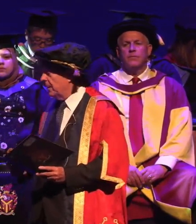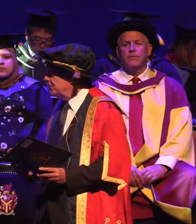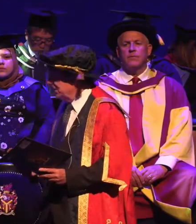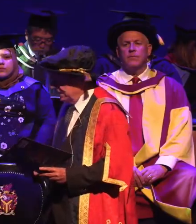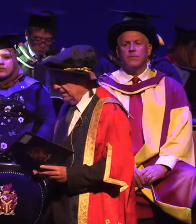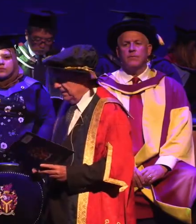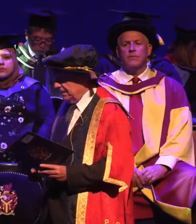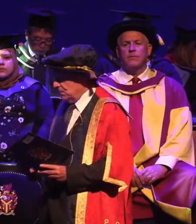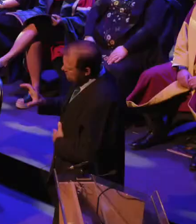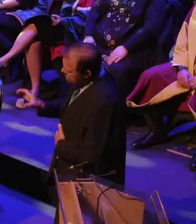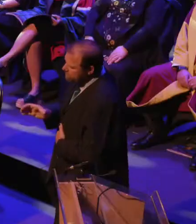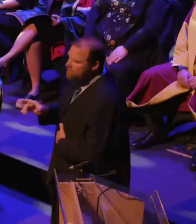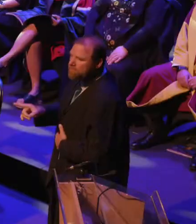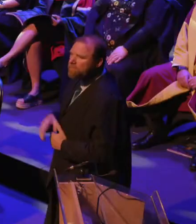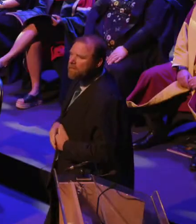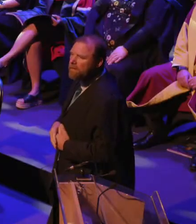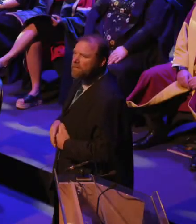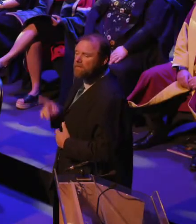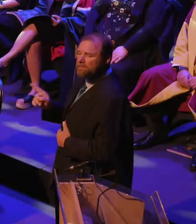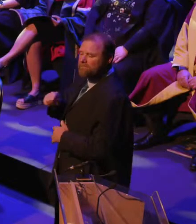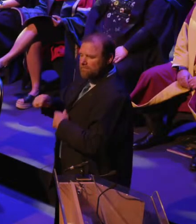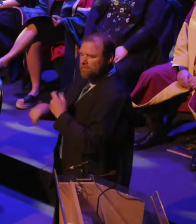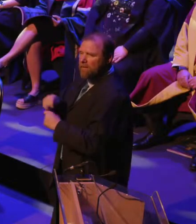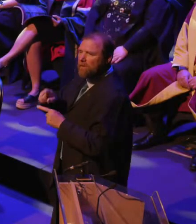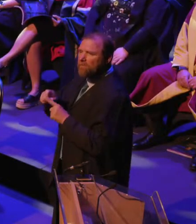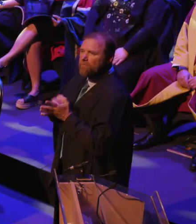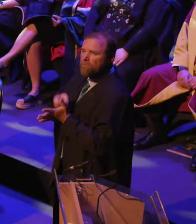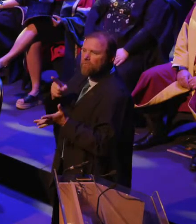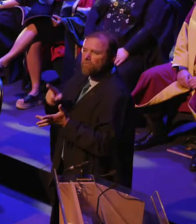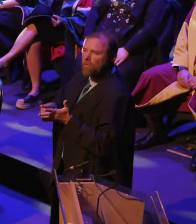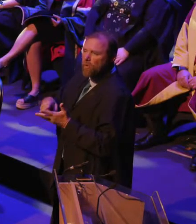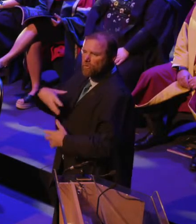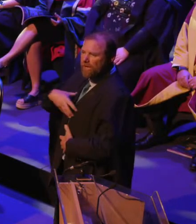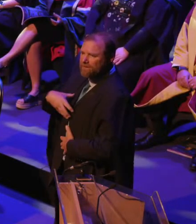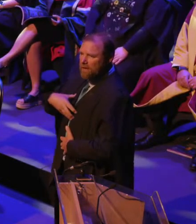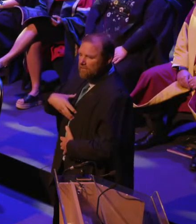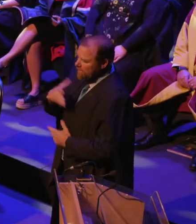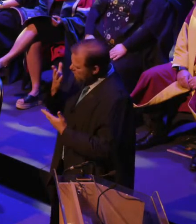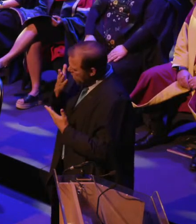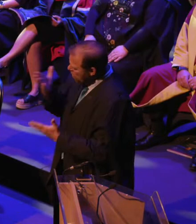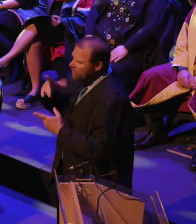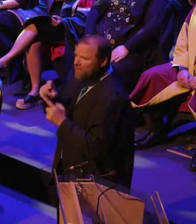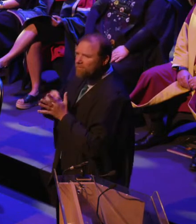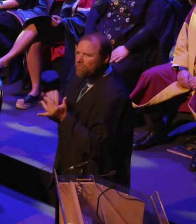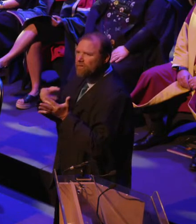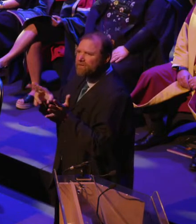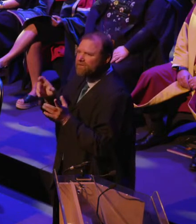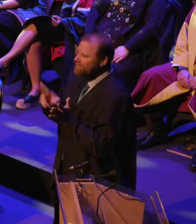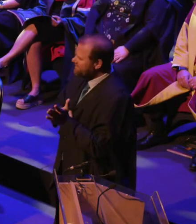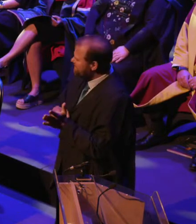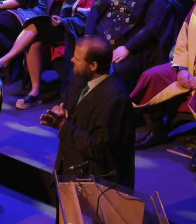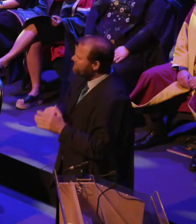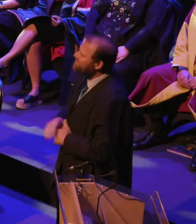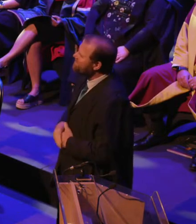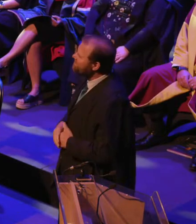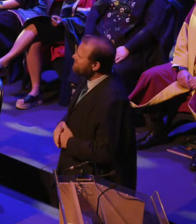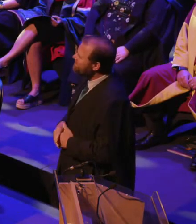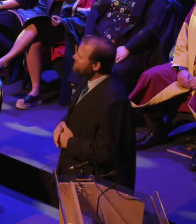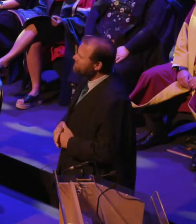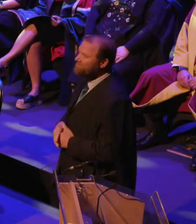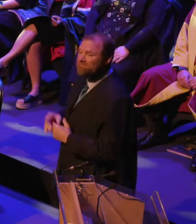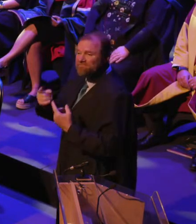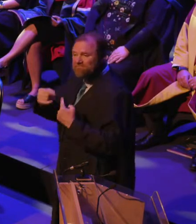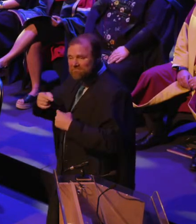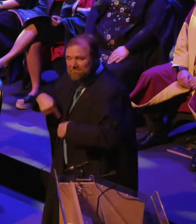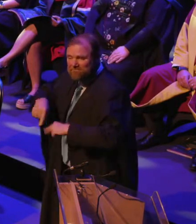Lord Mayor, as Pro-Chancellor and Honorary President of Cardiff Metropolitan University. May the University